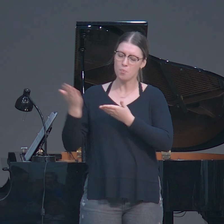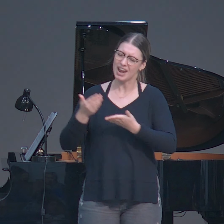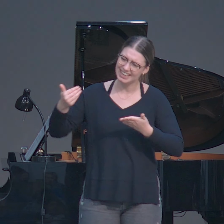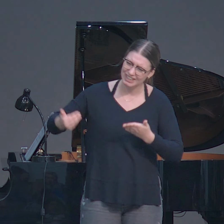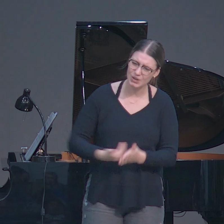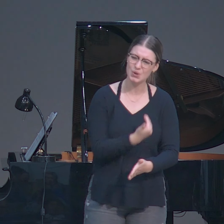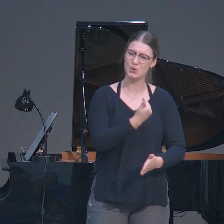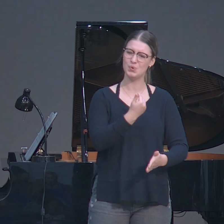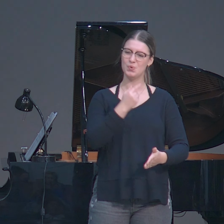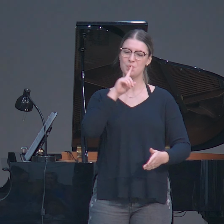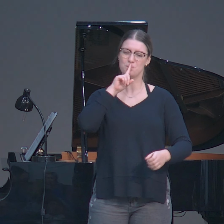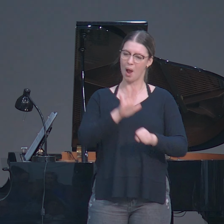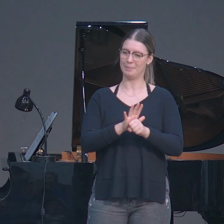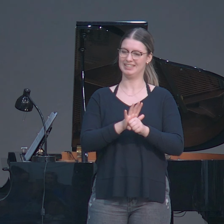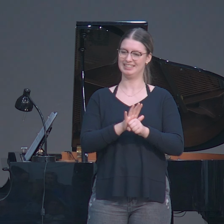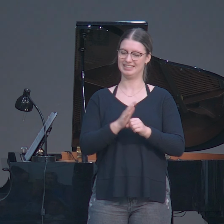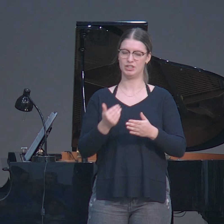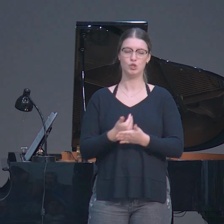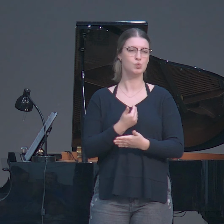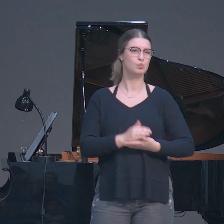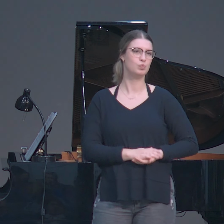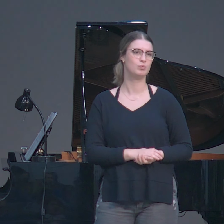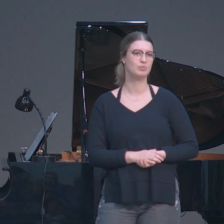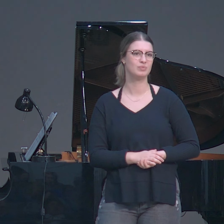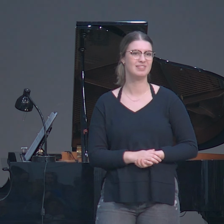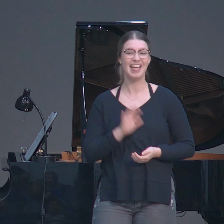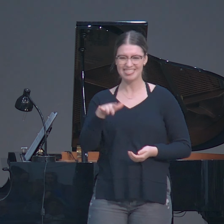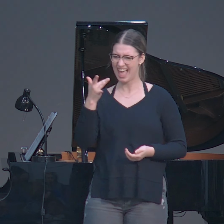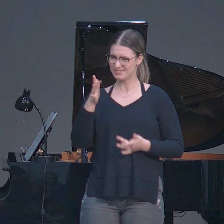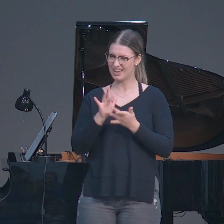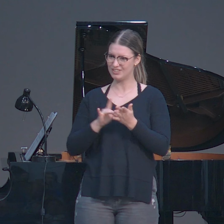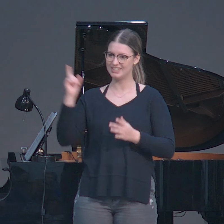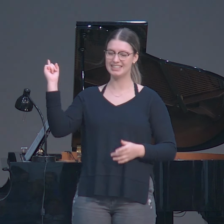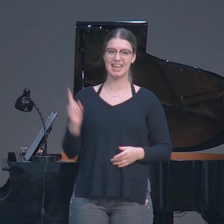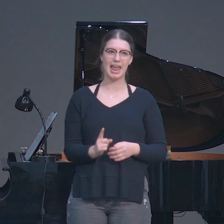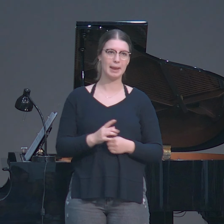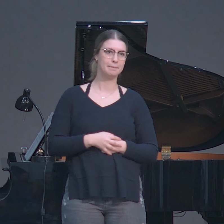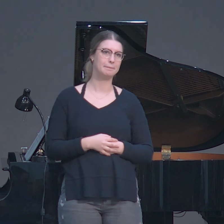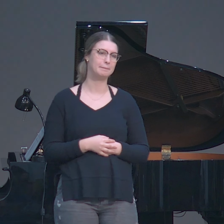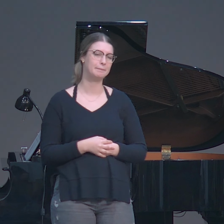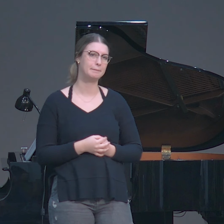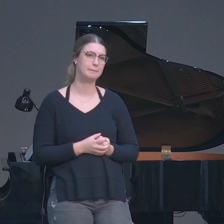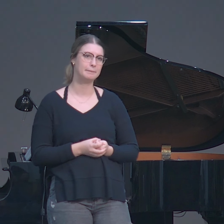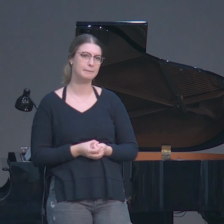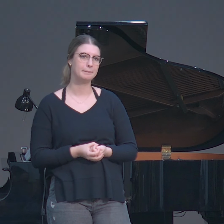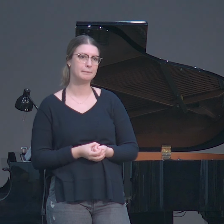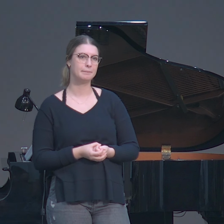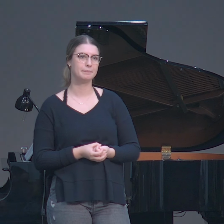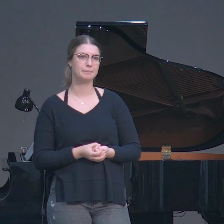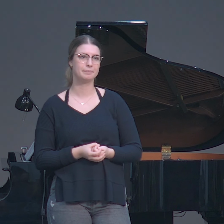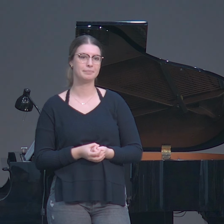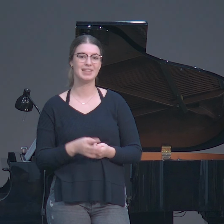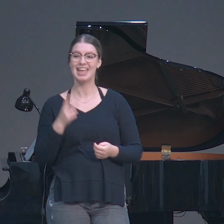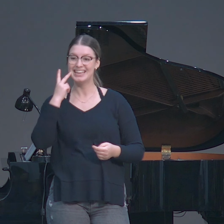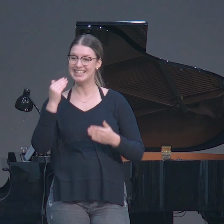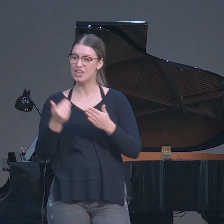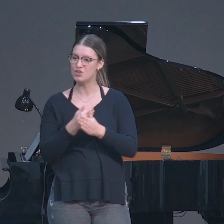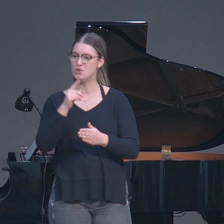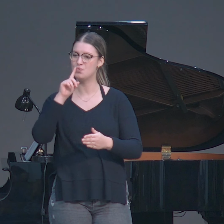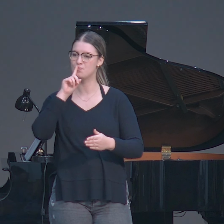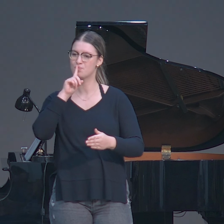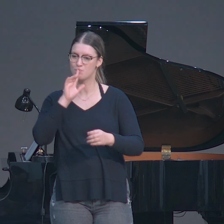new covenant. This is why Jesus came. Listen to the words of the new covenant found in Jeremiah